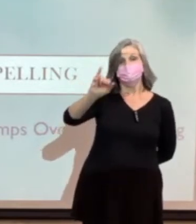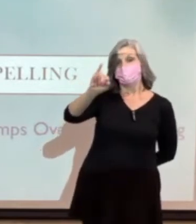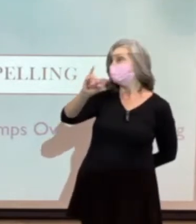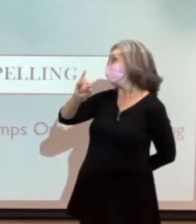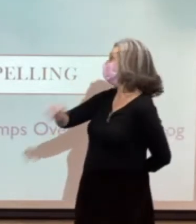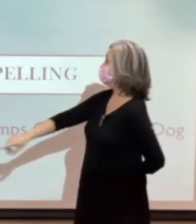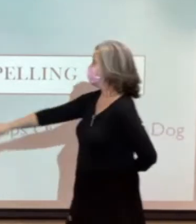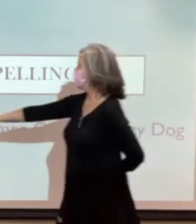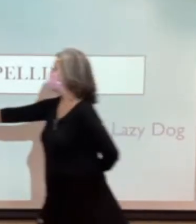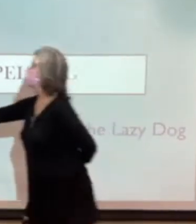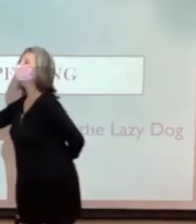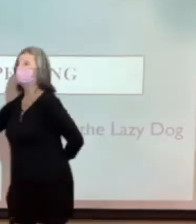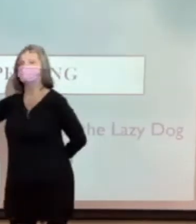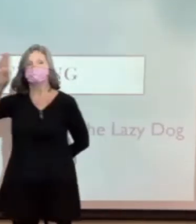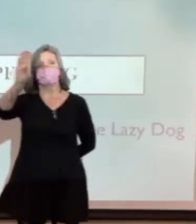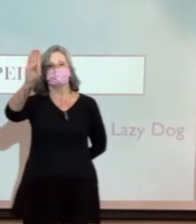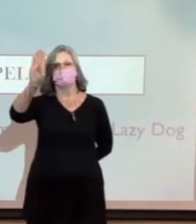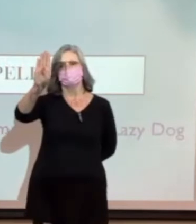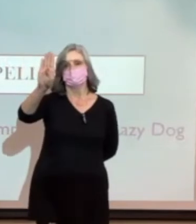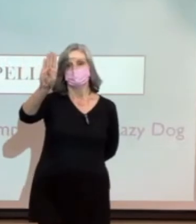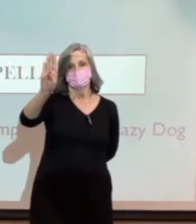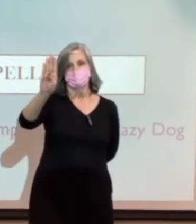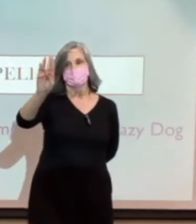So that was I. So the quick. Now we'll do brown.